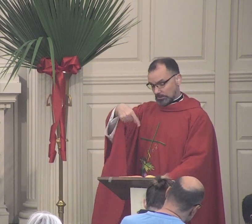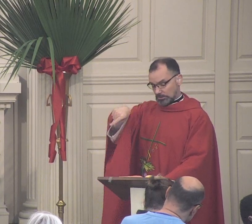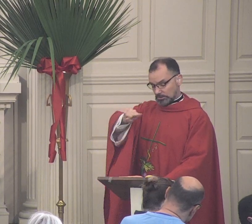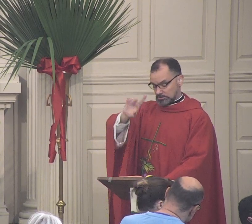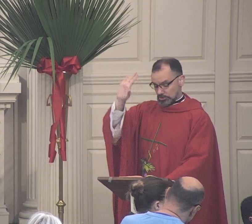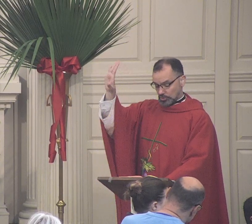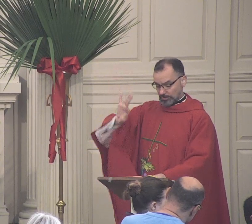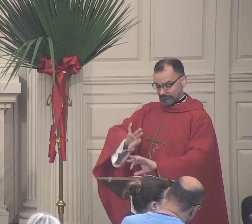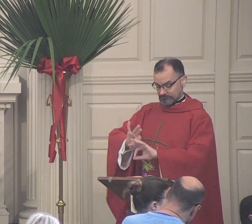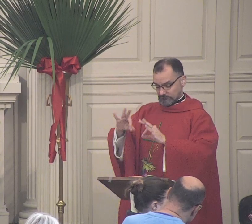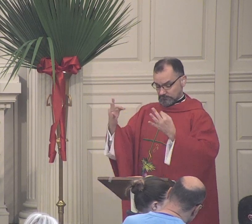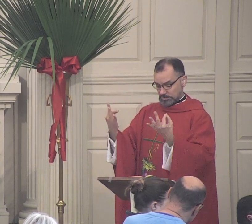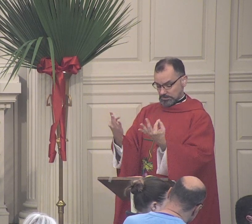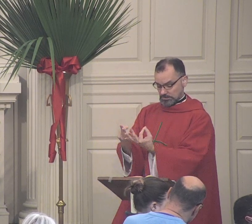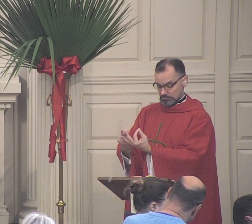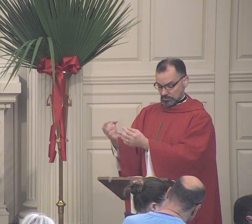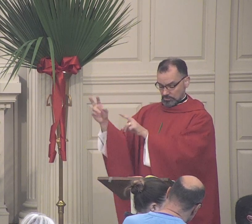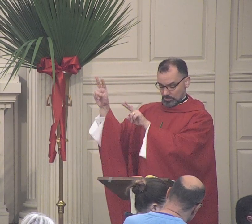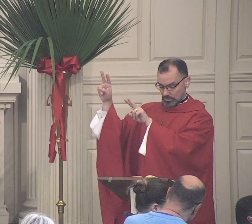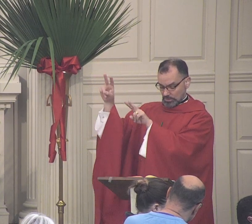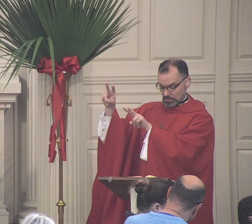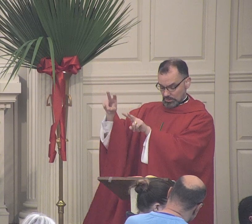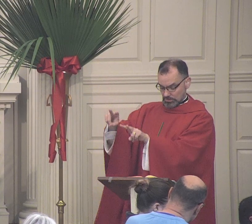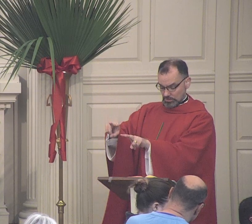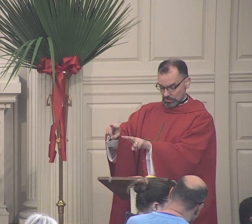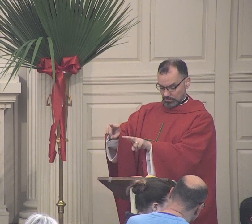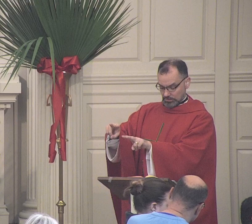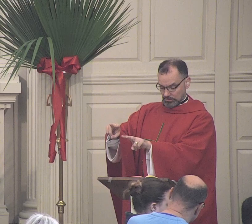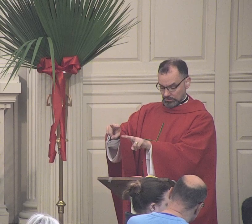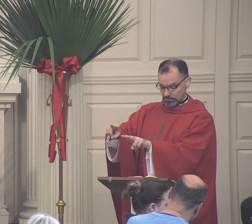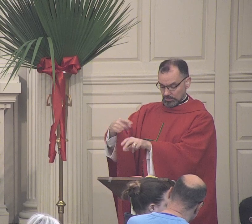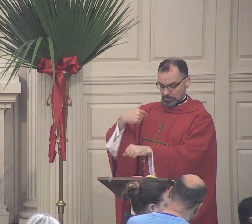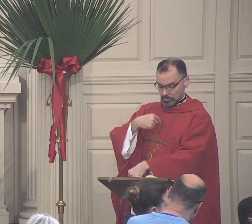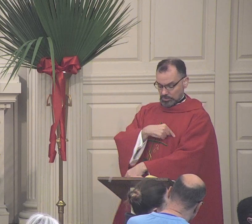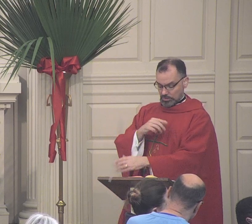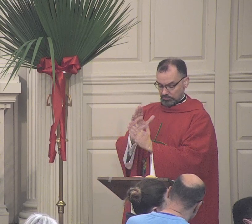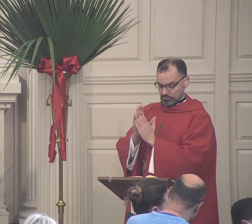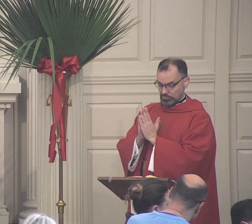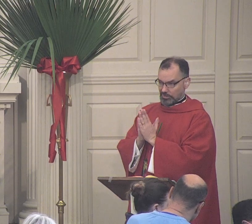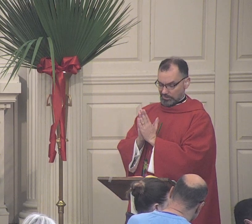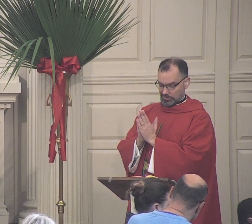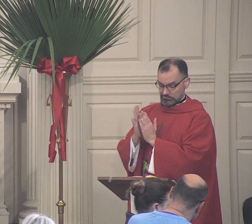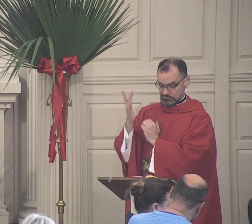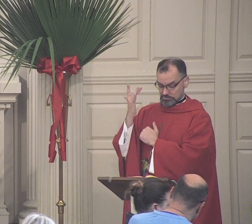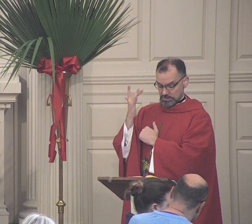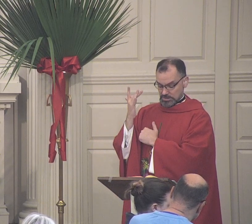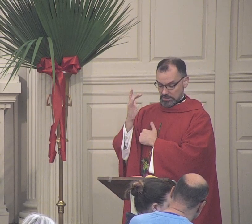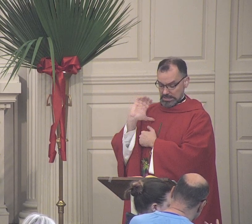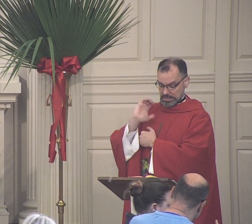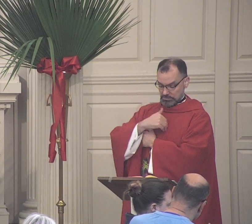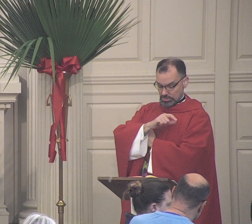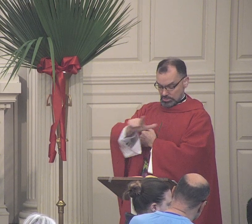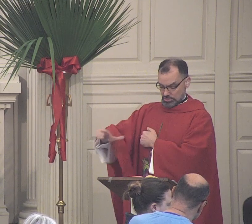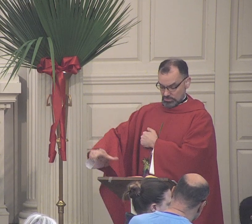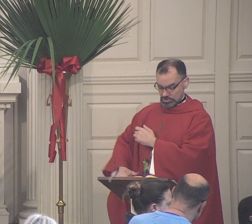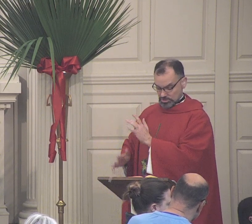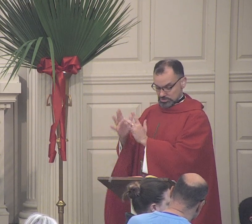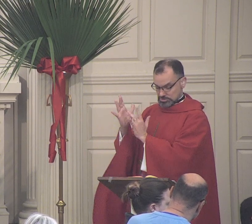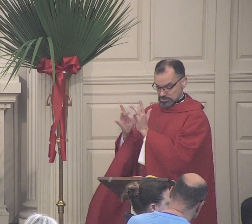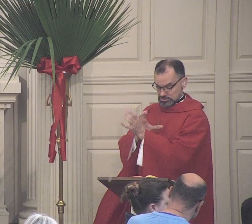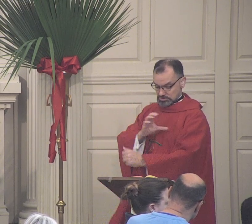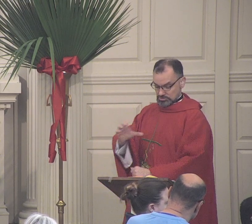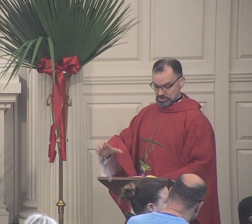Look, we pray, O Lord, on this your family, for whom our Lord Jesus